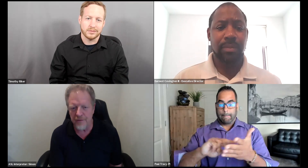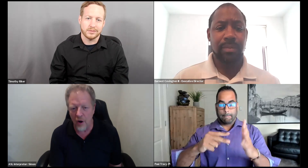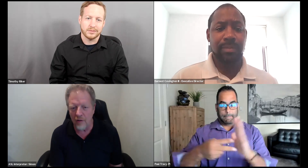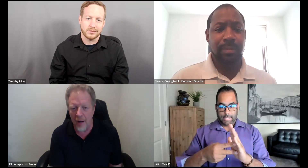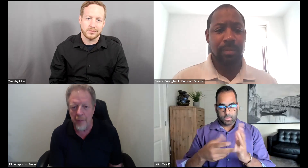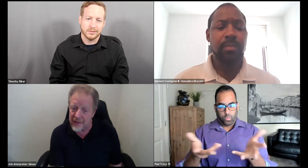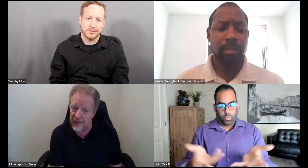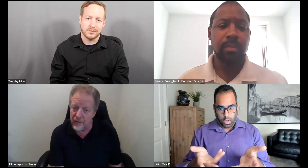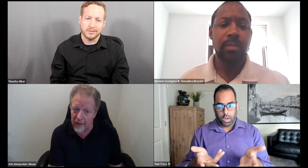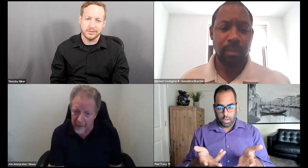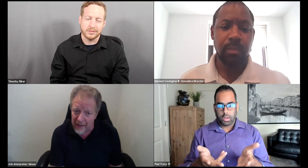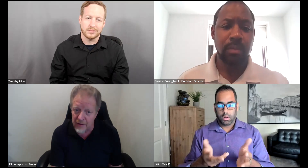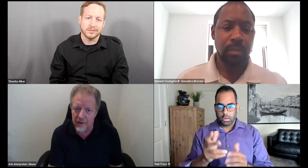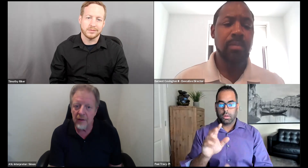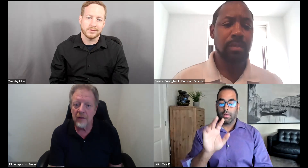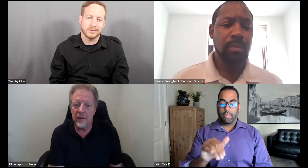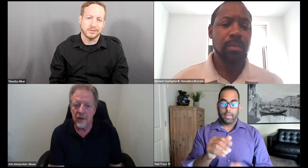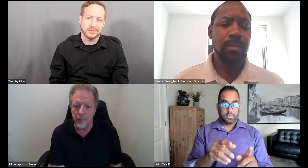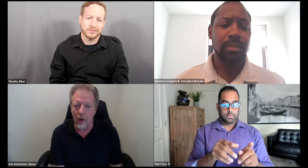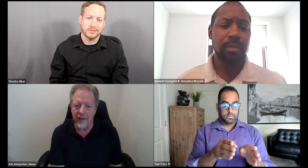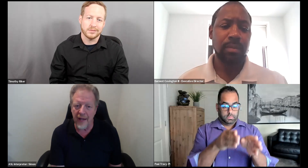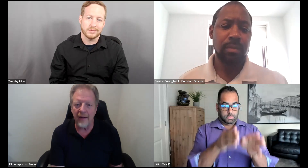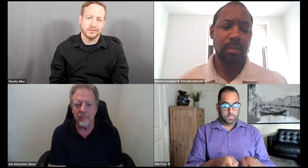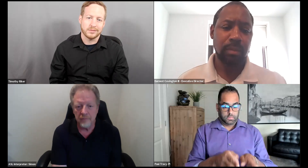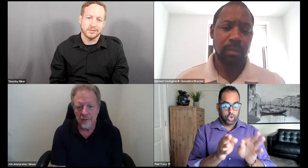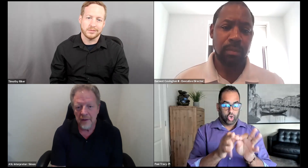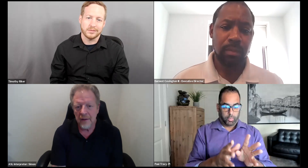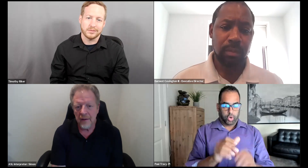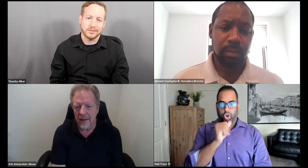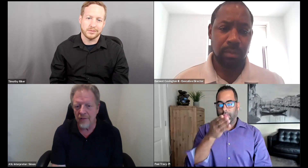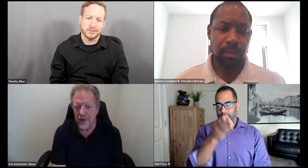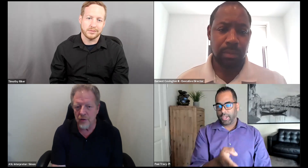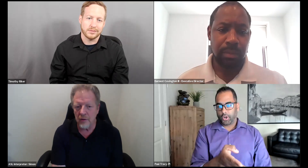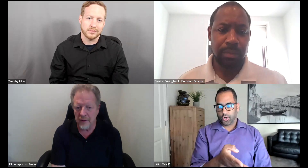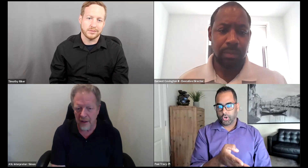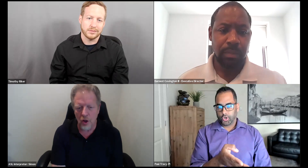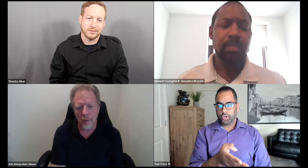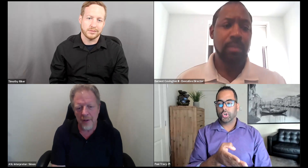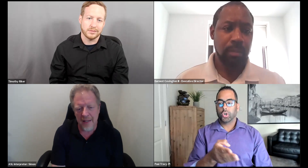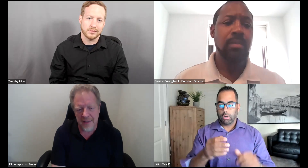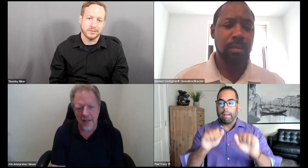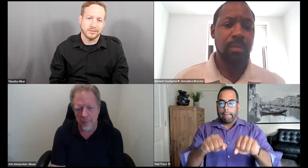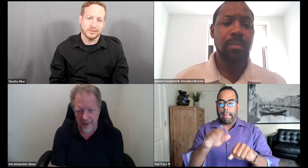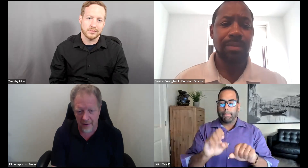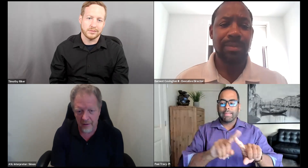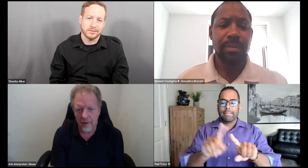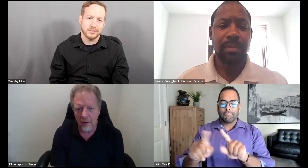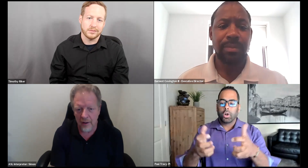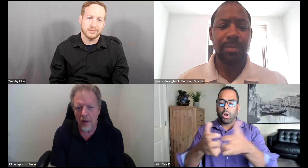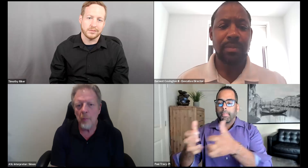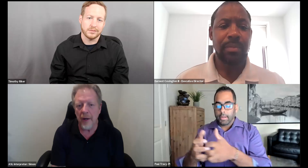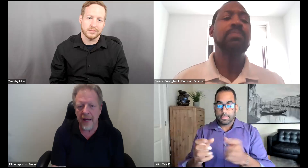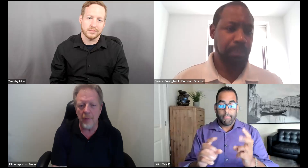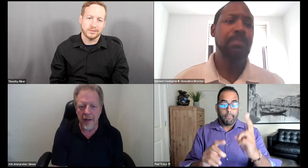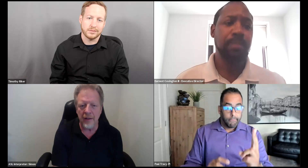that because VRI basically really means to the point that the individual, the interpreter has not to be there,